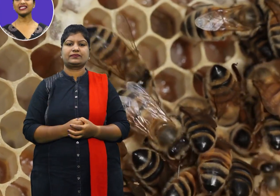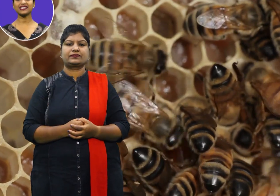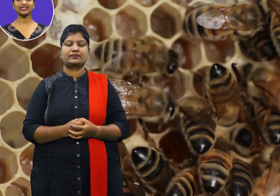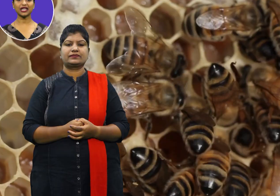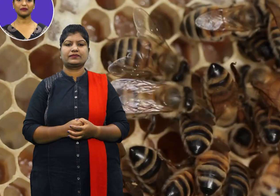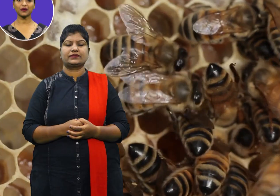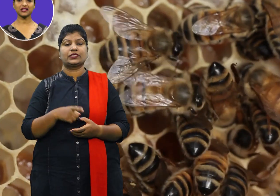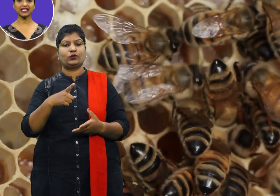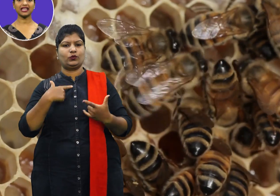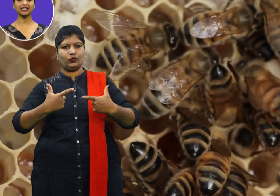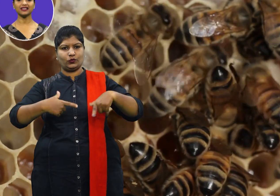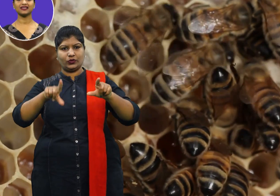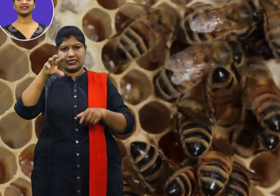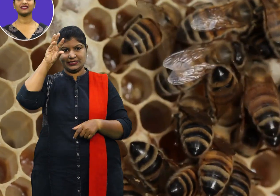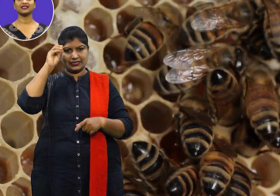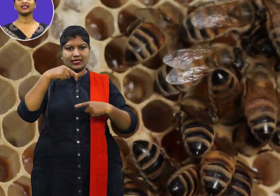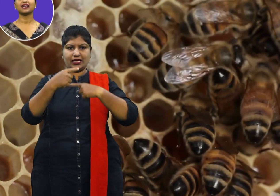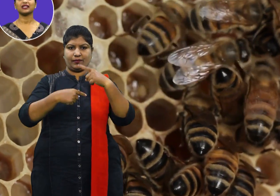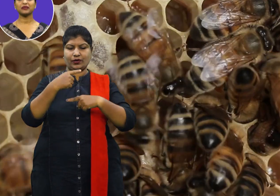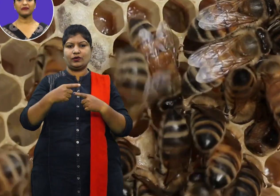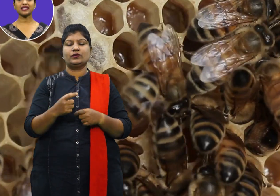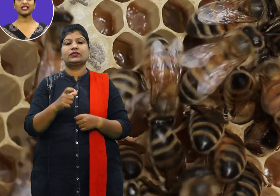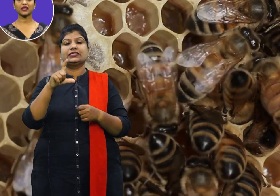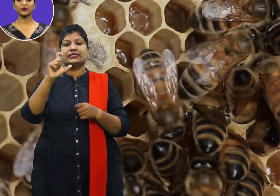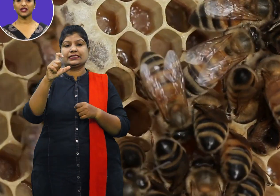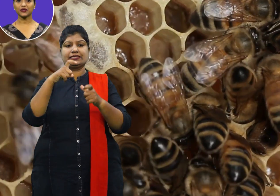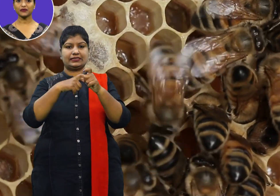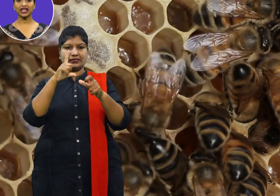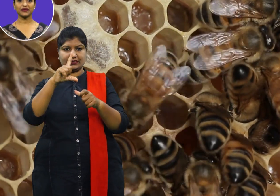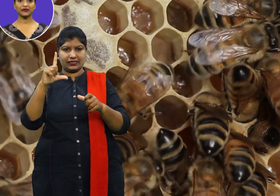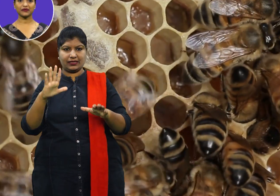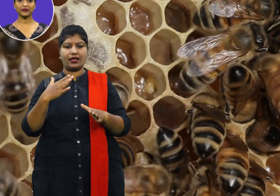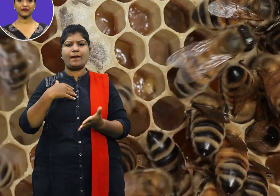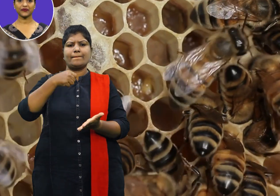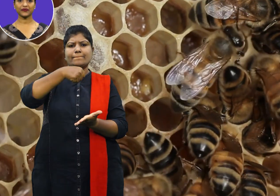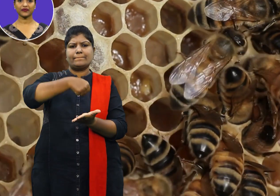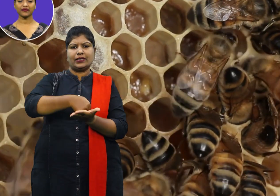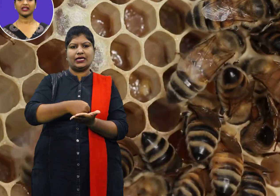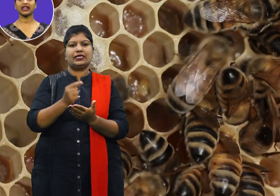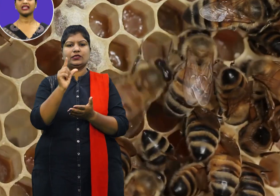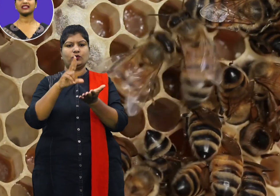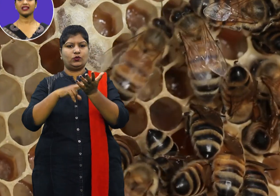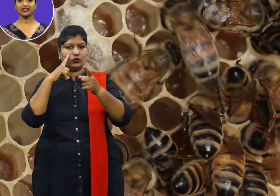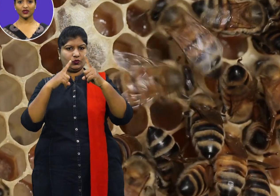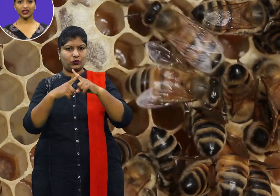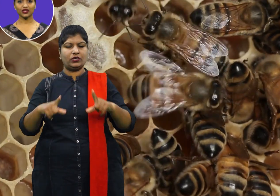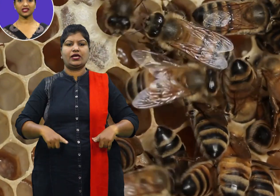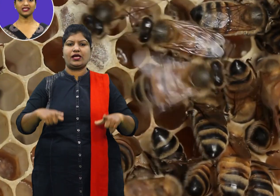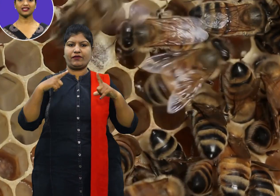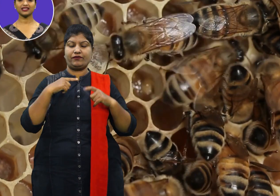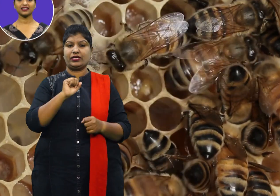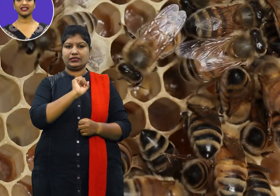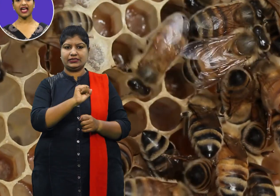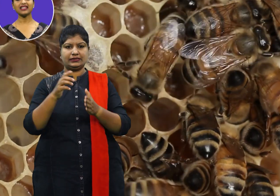So let's learn about cell, the basic unit of life, its